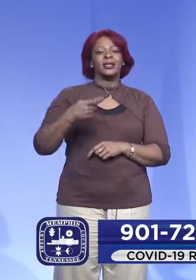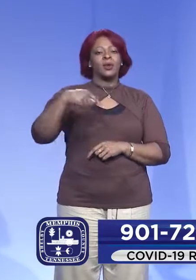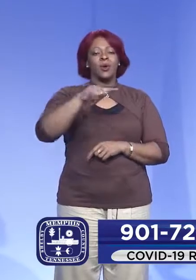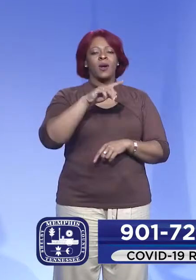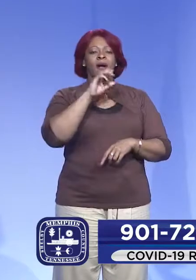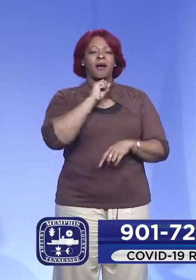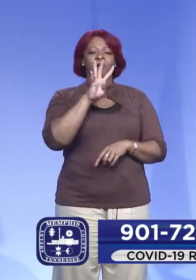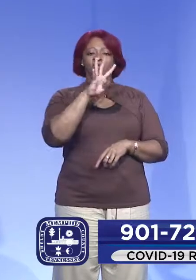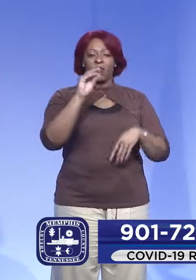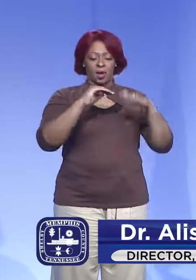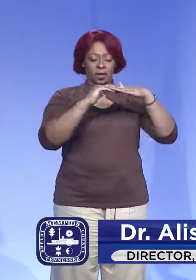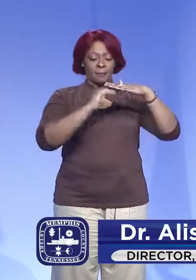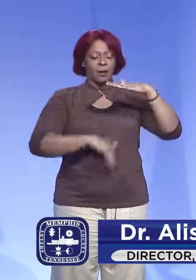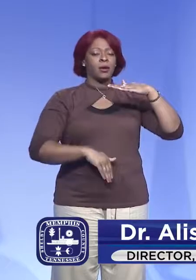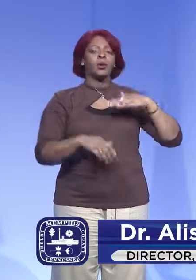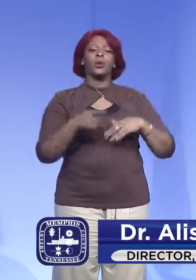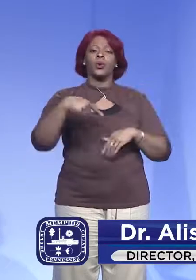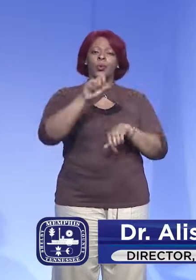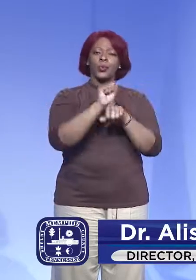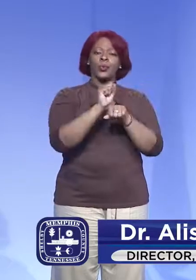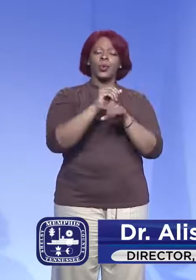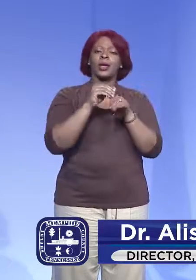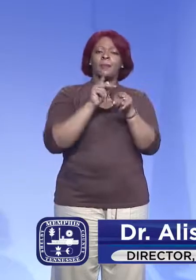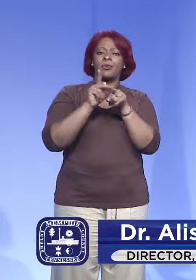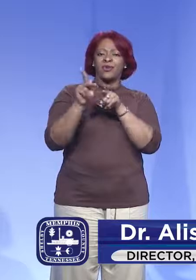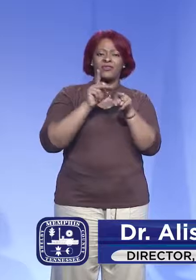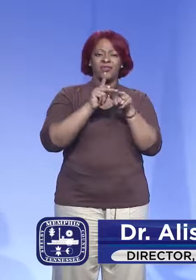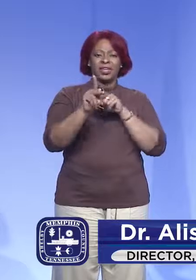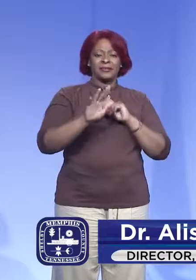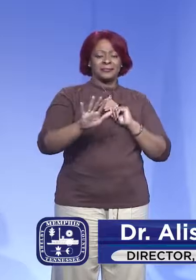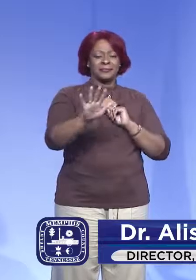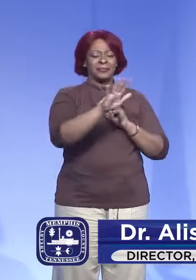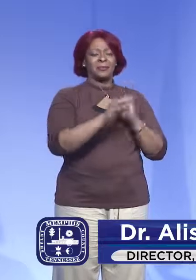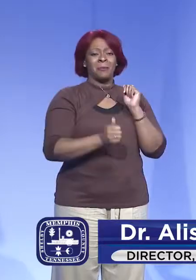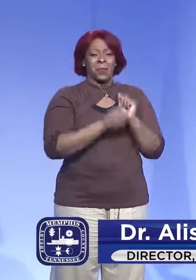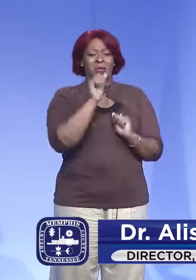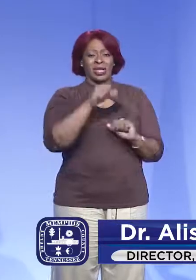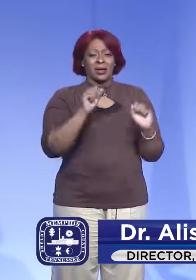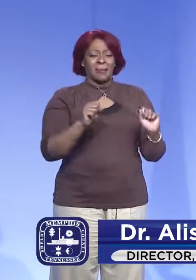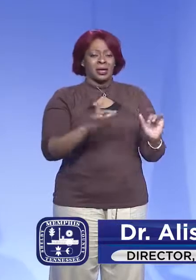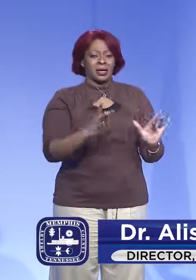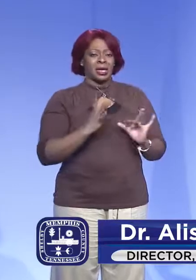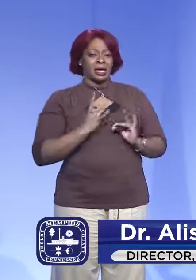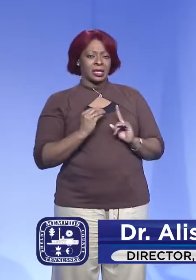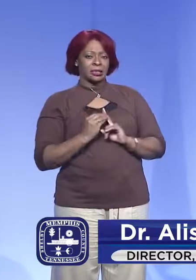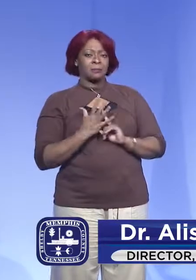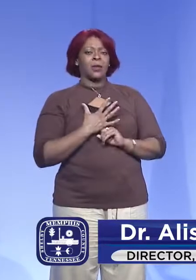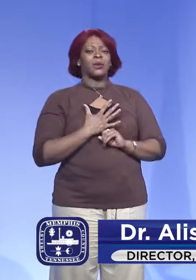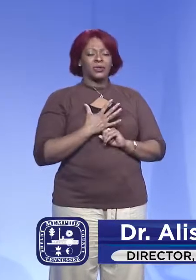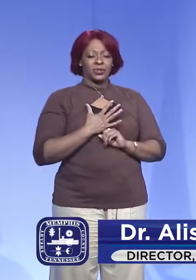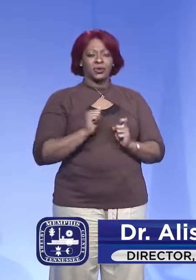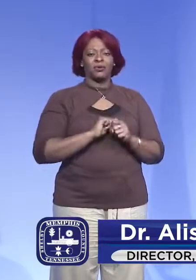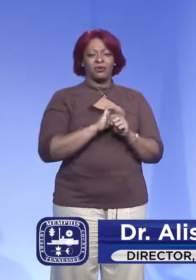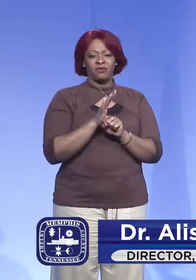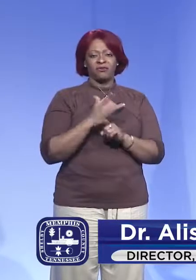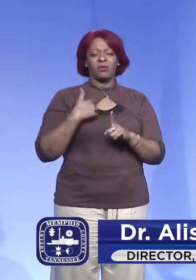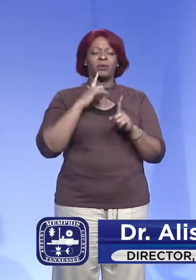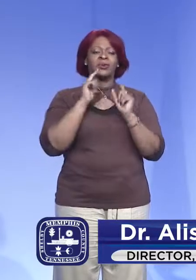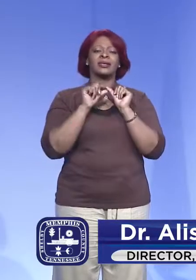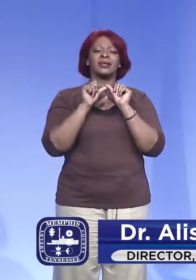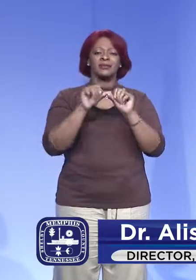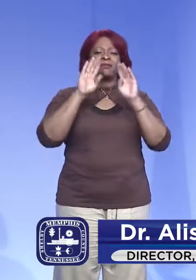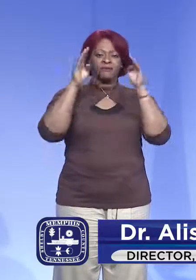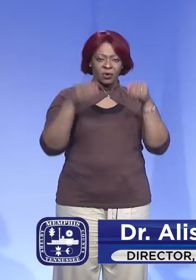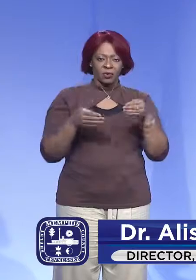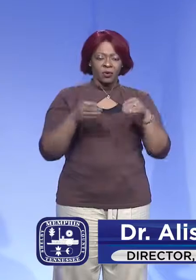under 40 or those that work in professions that they're more likely to be exposed to COVID. We're going to continue to